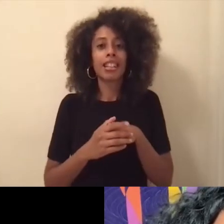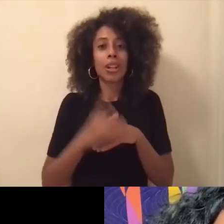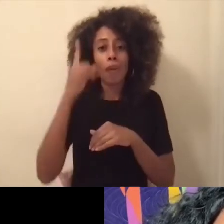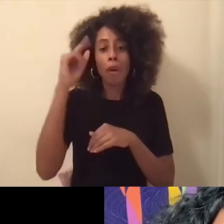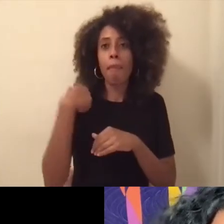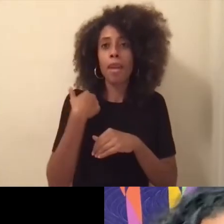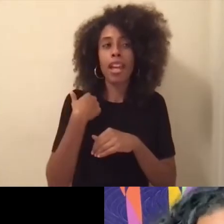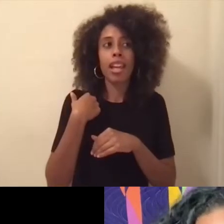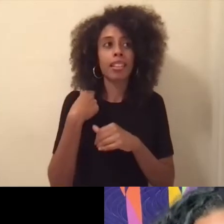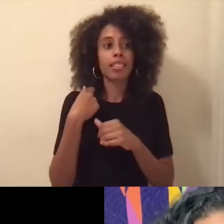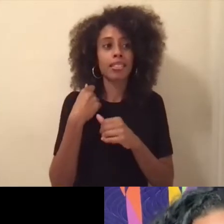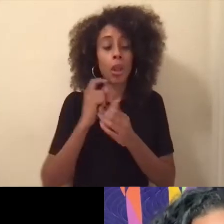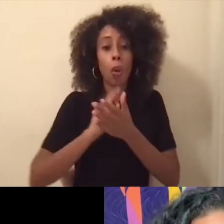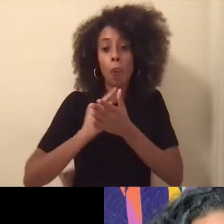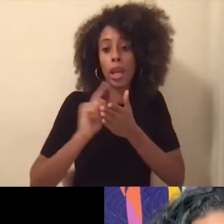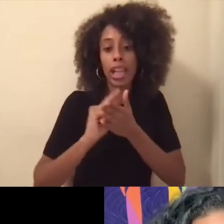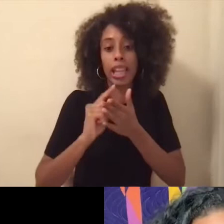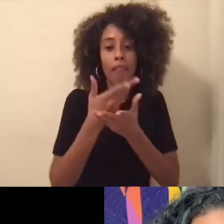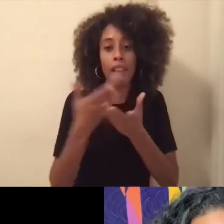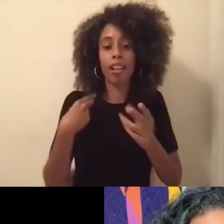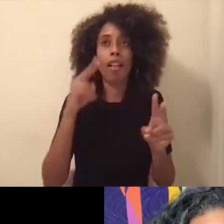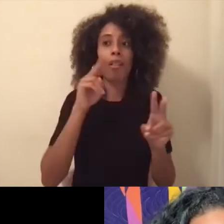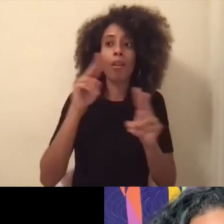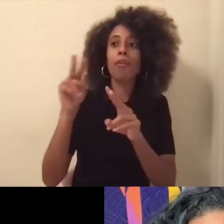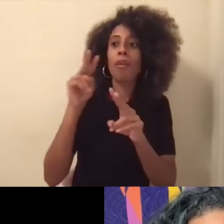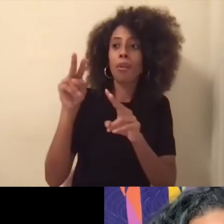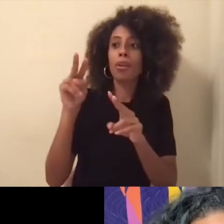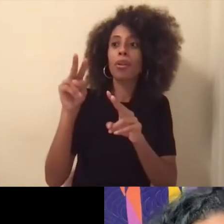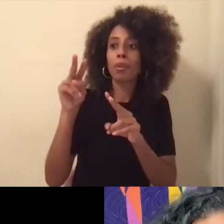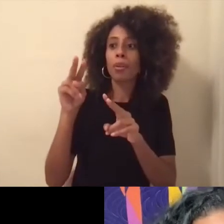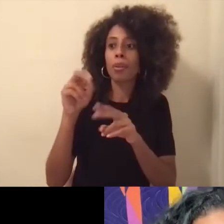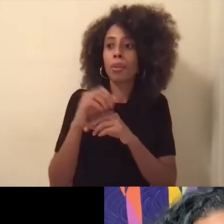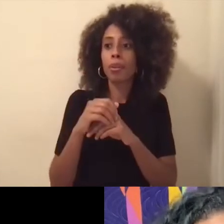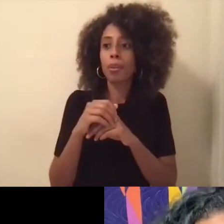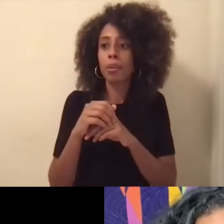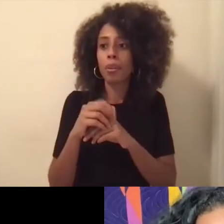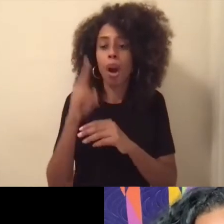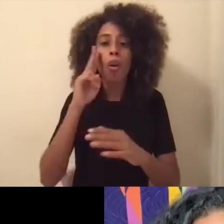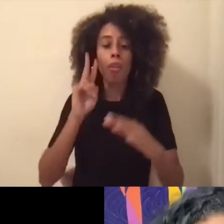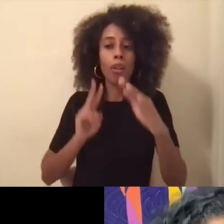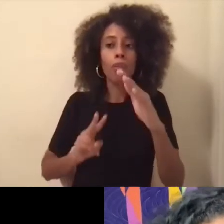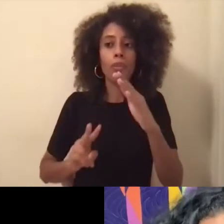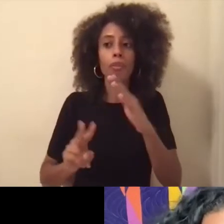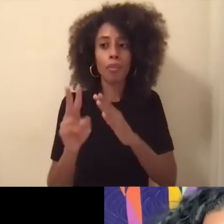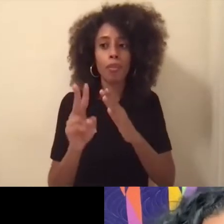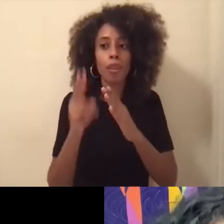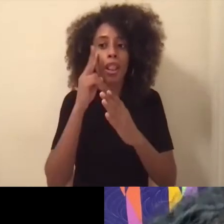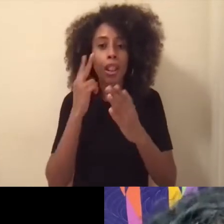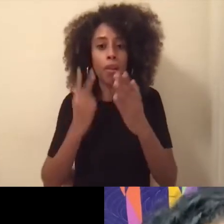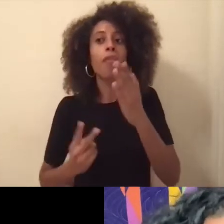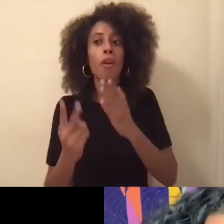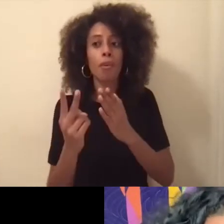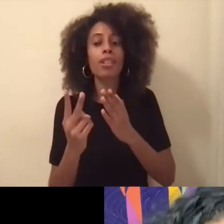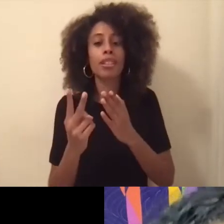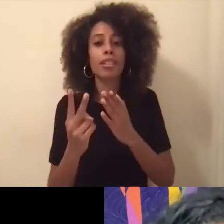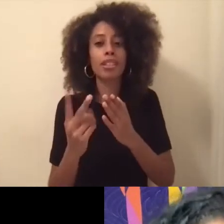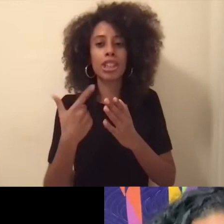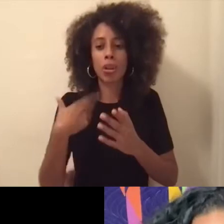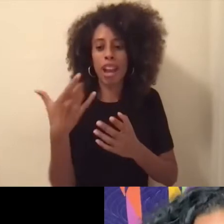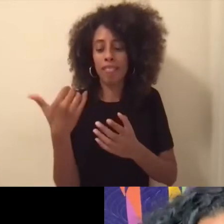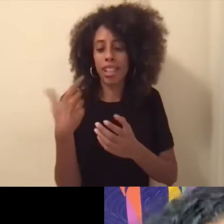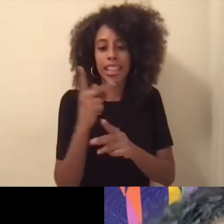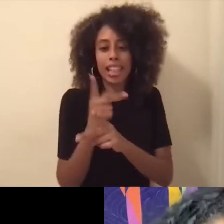forward to each week, because it just has to you just have to hold those anticipations. And so I've been really